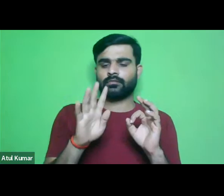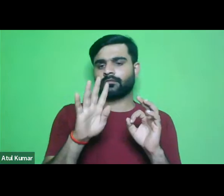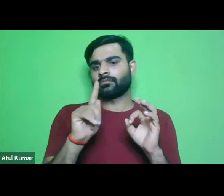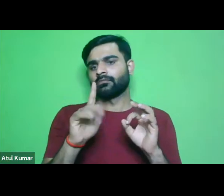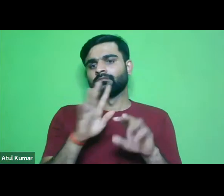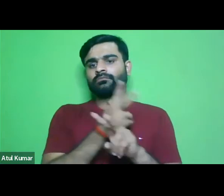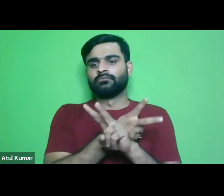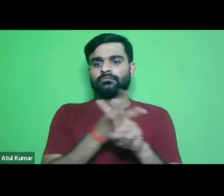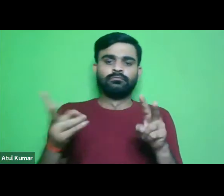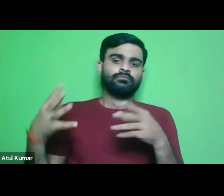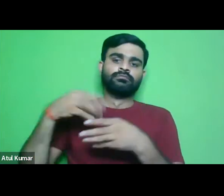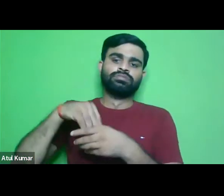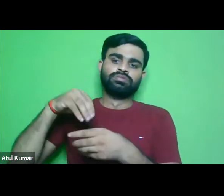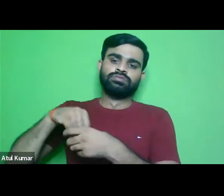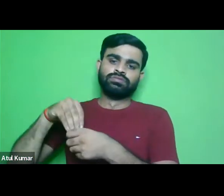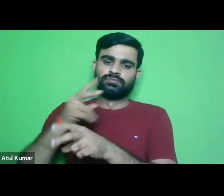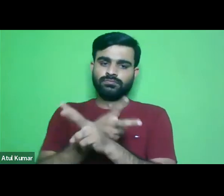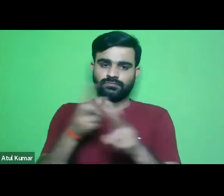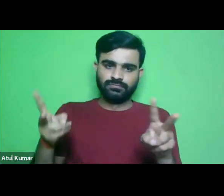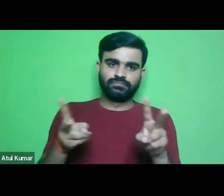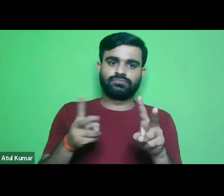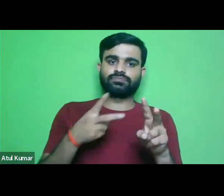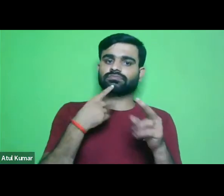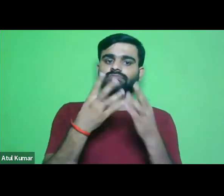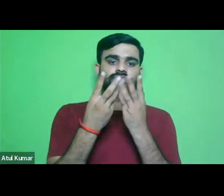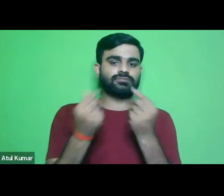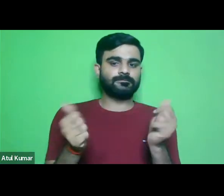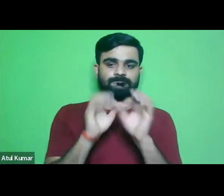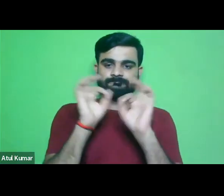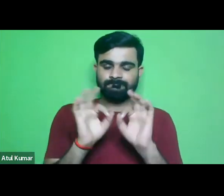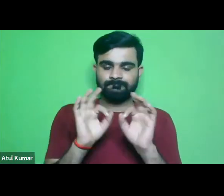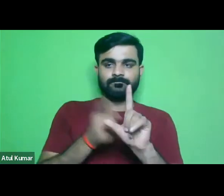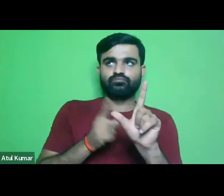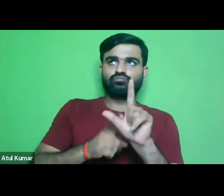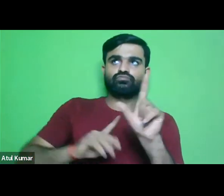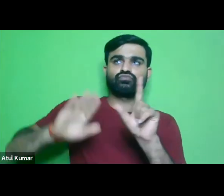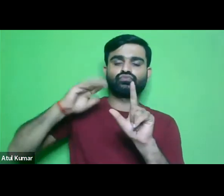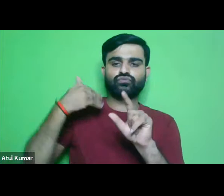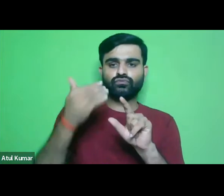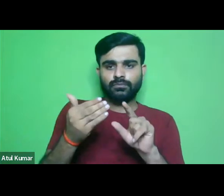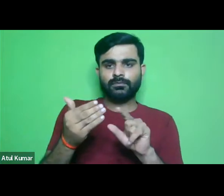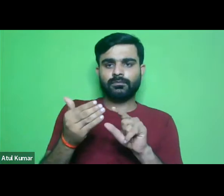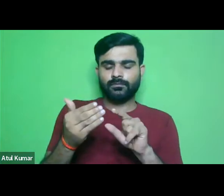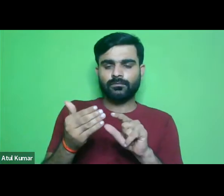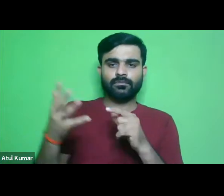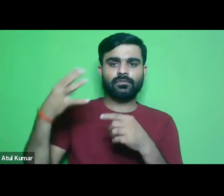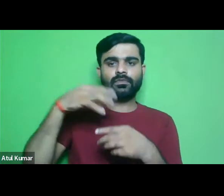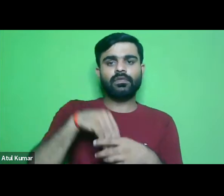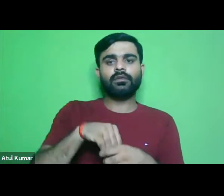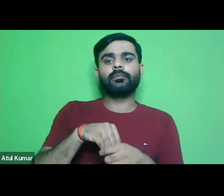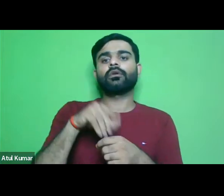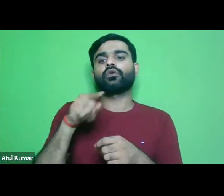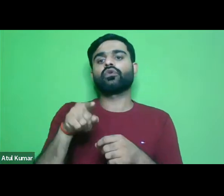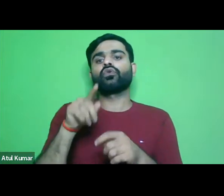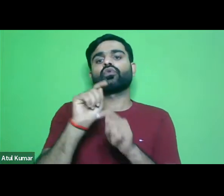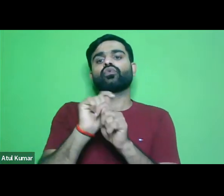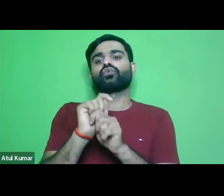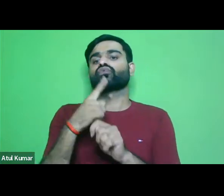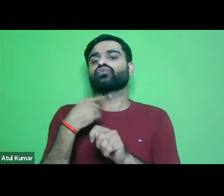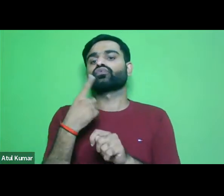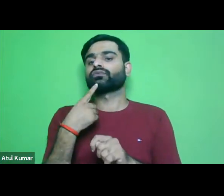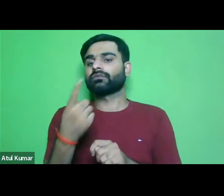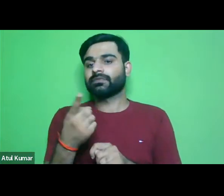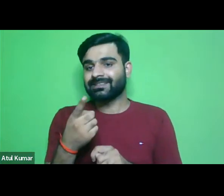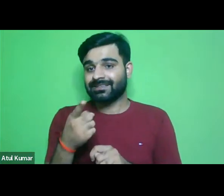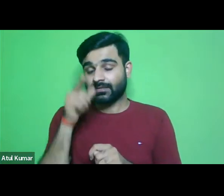has evolved over time. And the Puttaswamy judgment a couple of years ago by the Indian Supreme Court is the one that sort of unequivocally said that